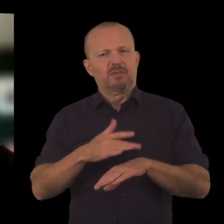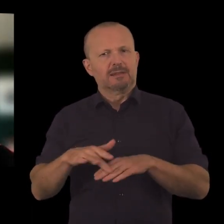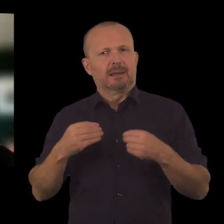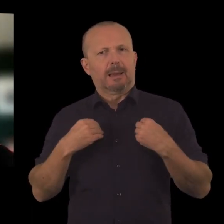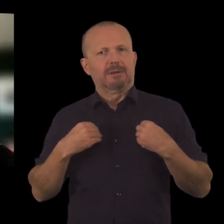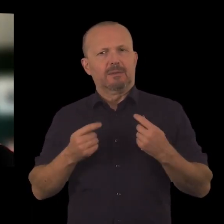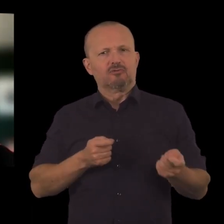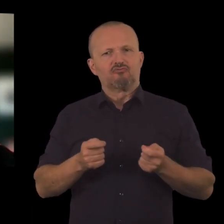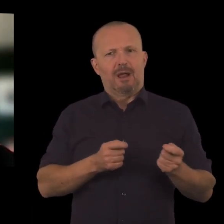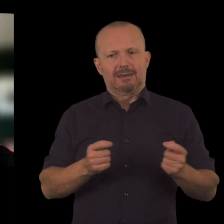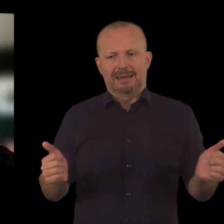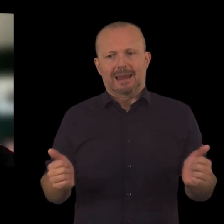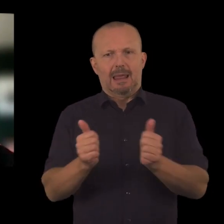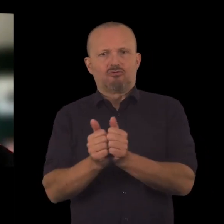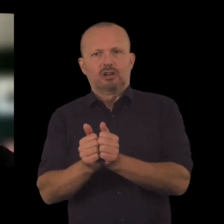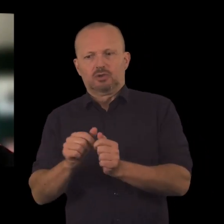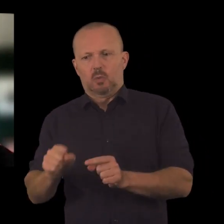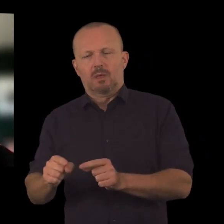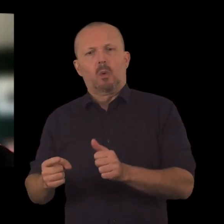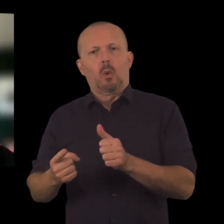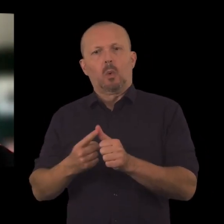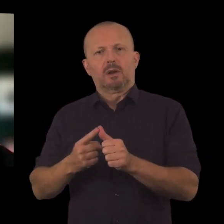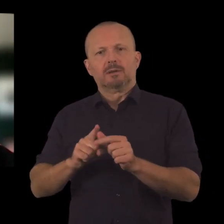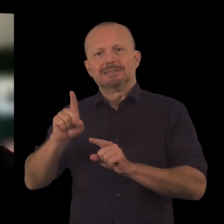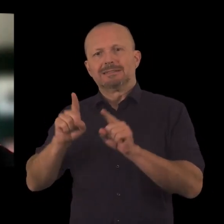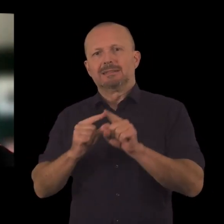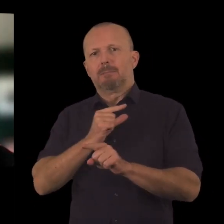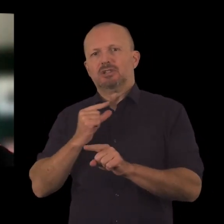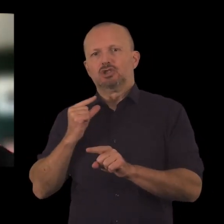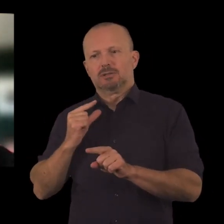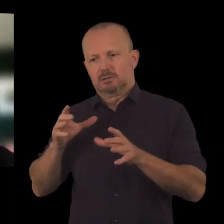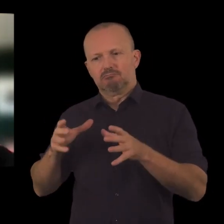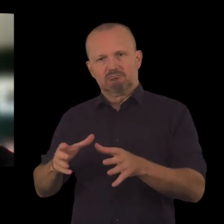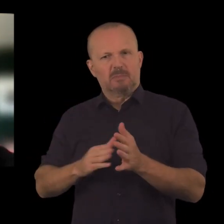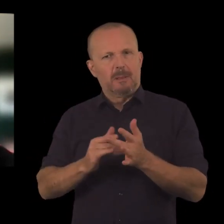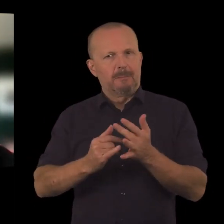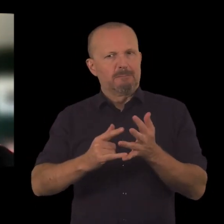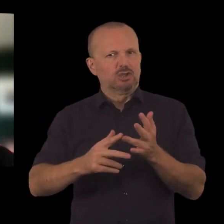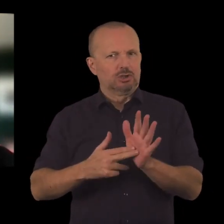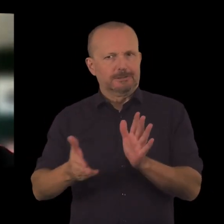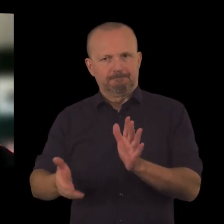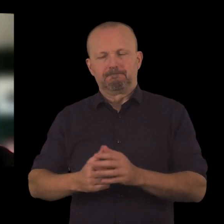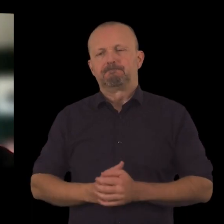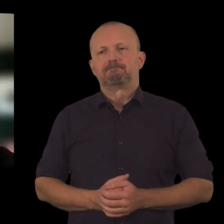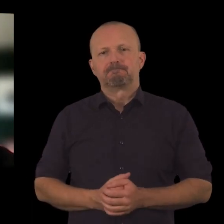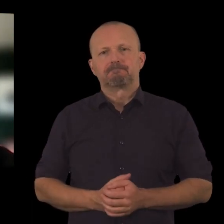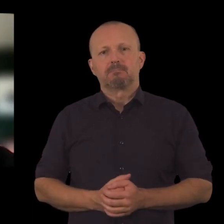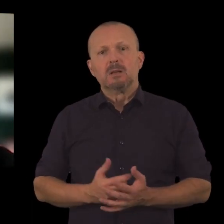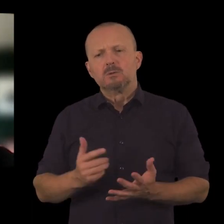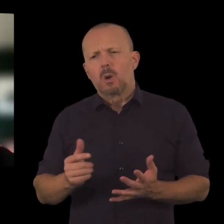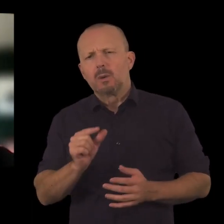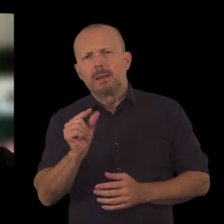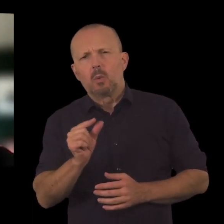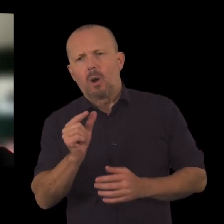which is a theatre company that's run in collaboration with the Auckland City Mission. In